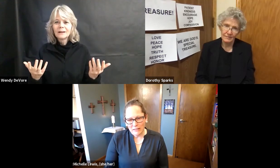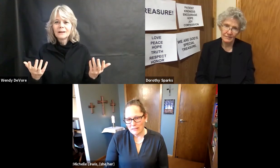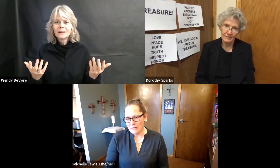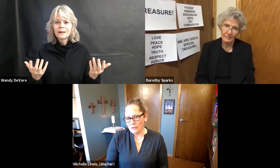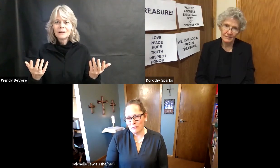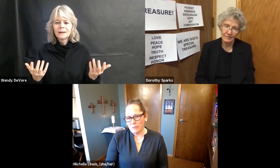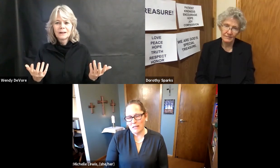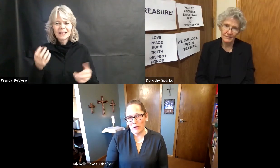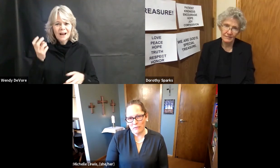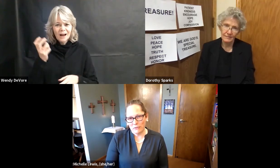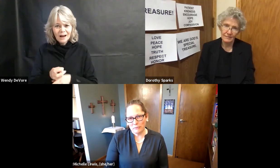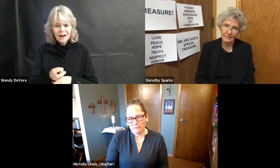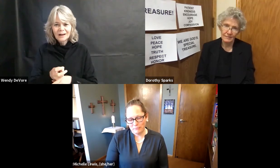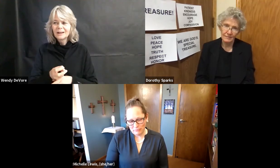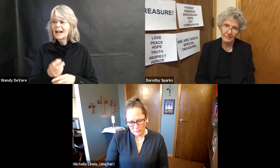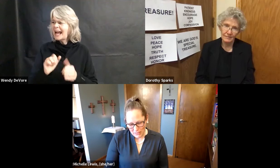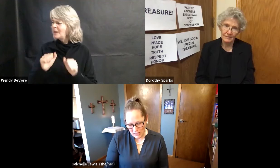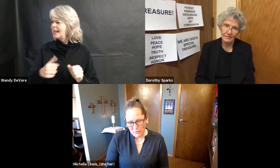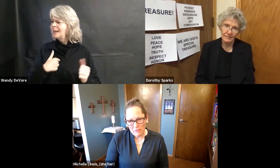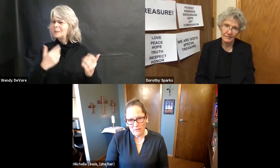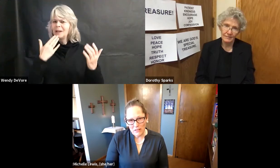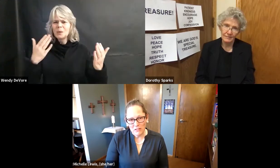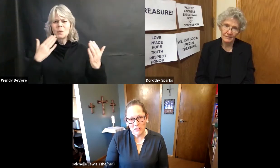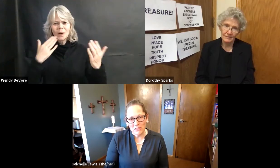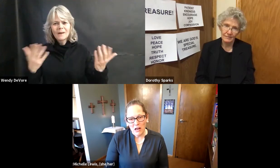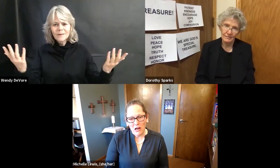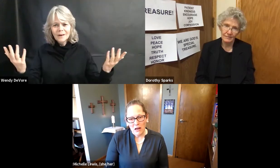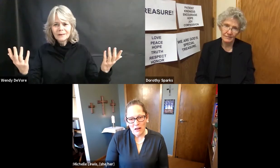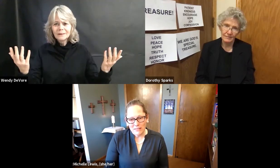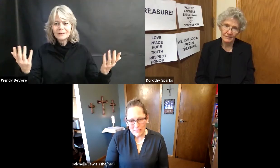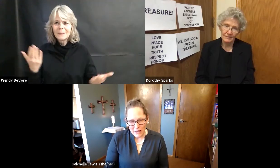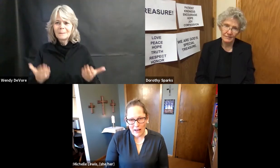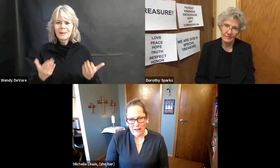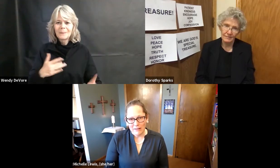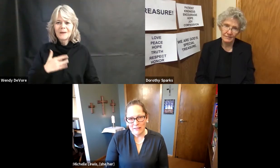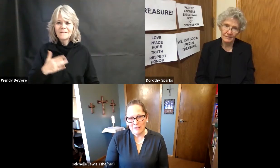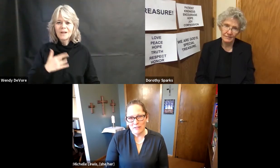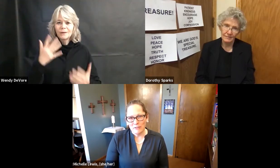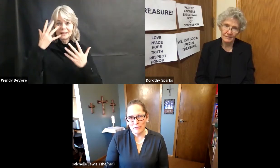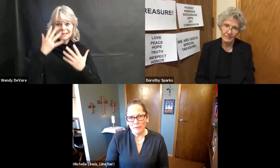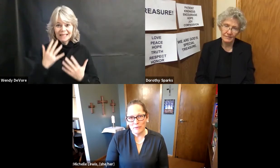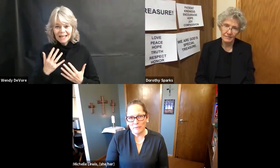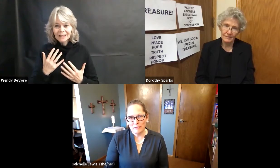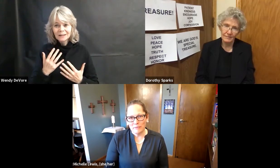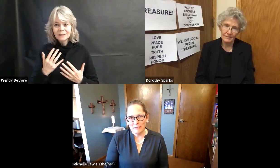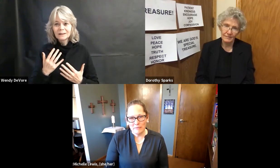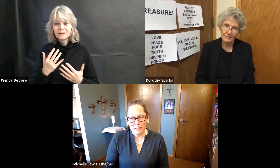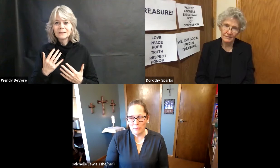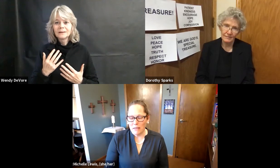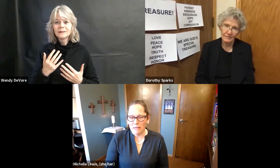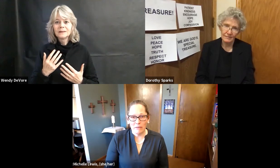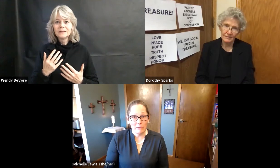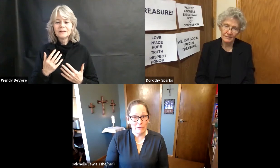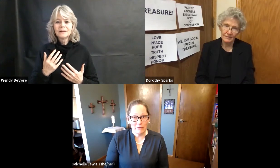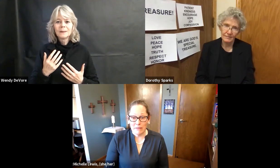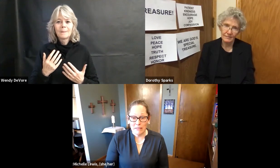hard to be grateful. It can feel sad to